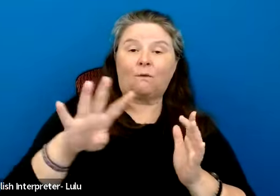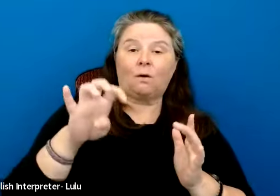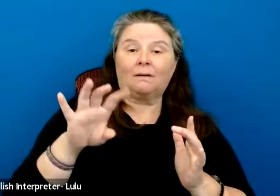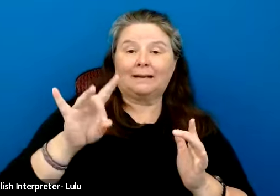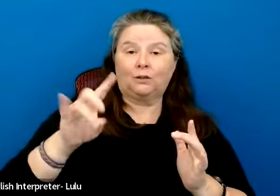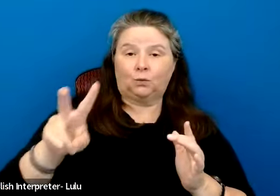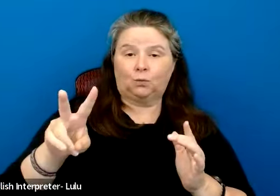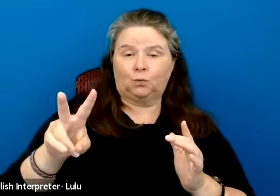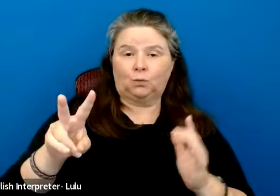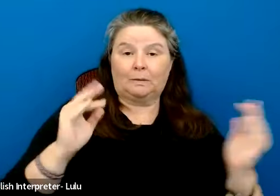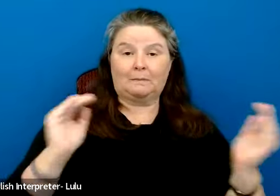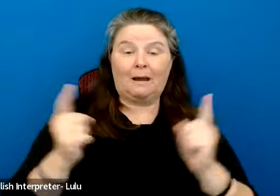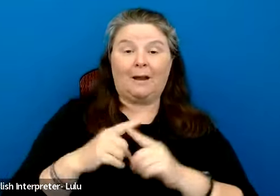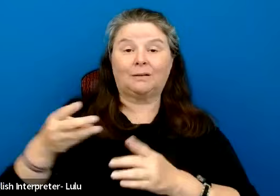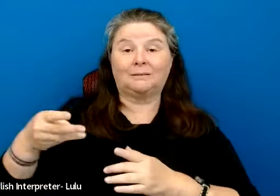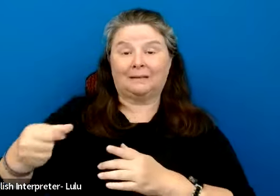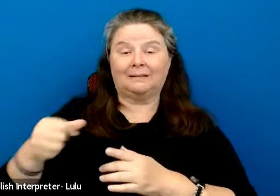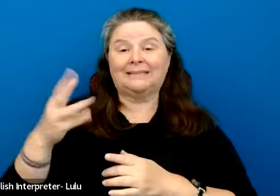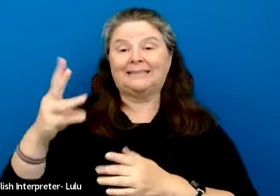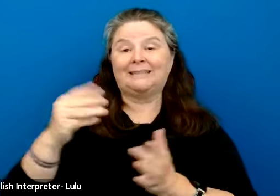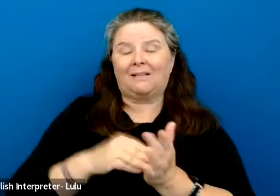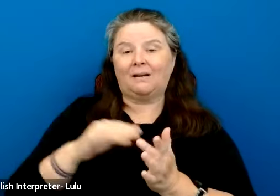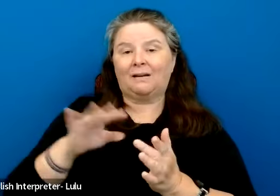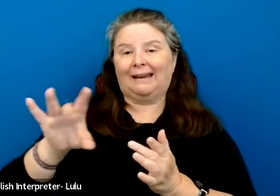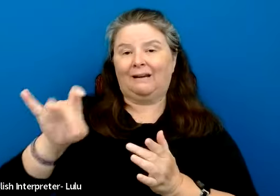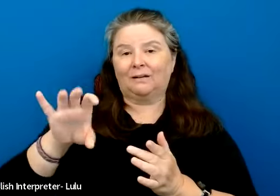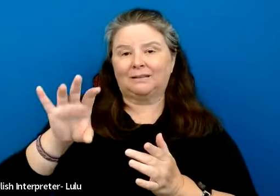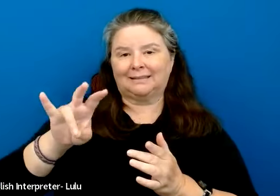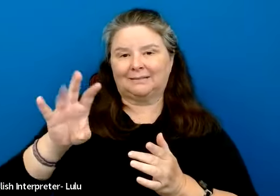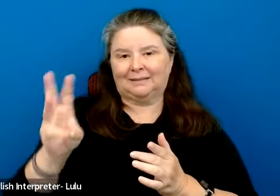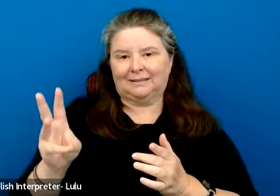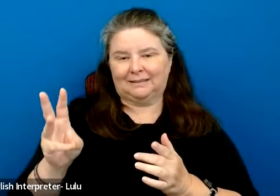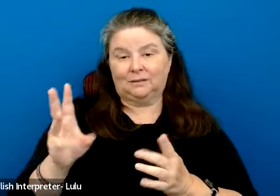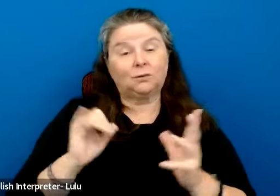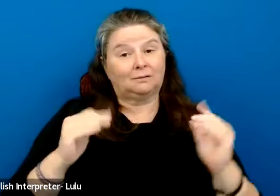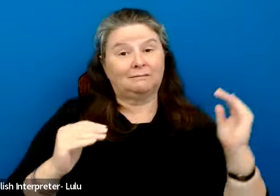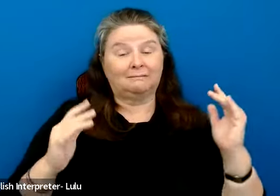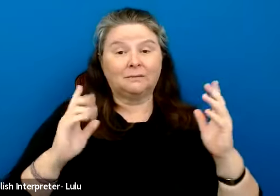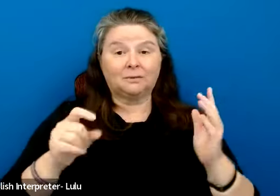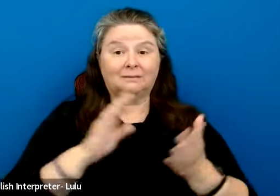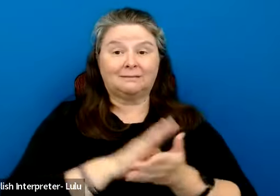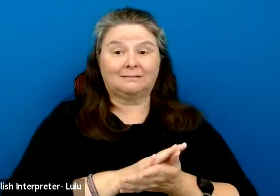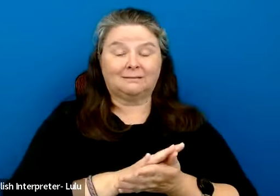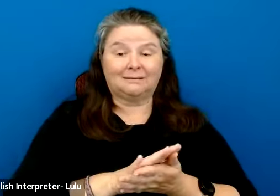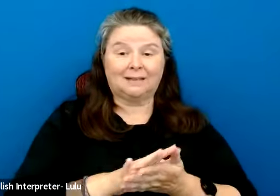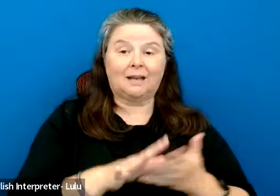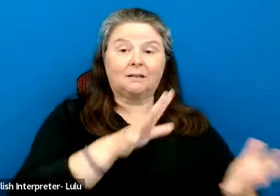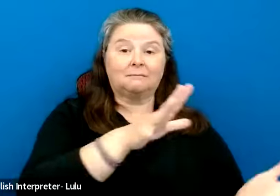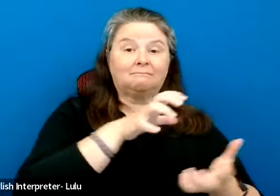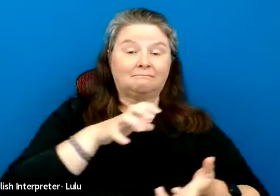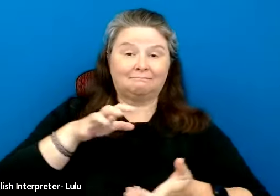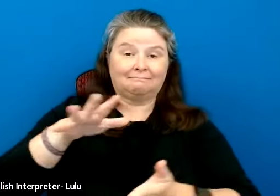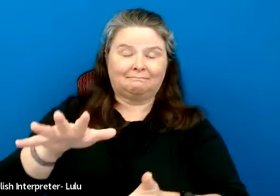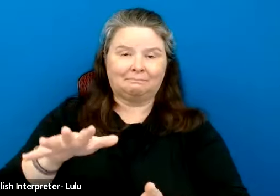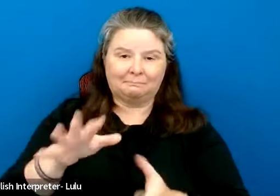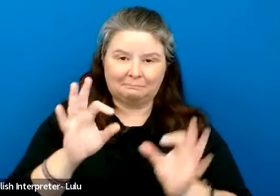$17,482. And in comparison, our expenses were $16,876. So it was quite a nice, what comes in goes out. But I